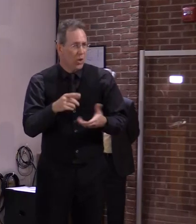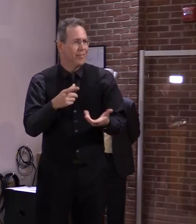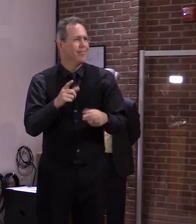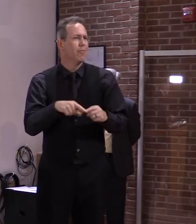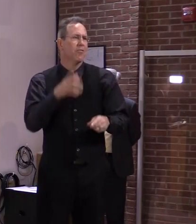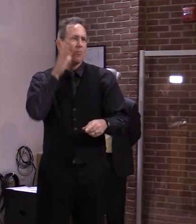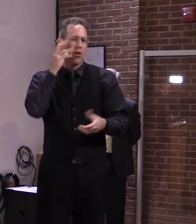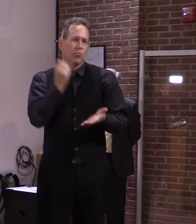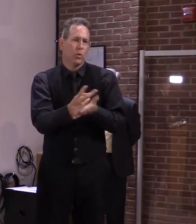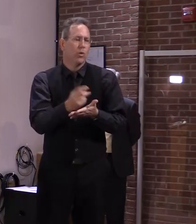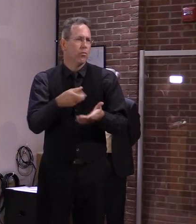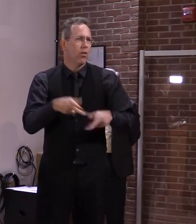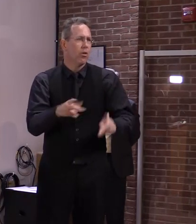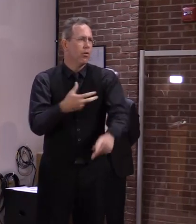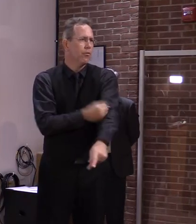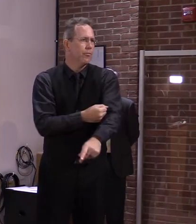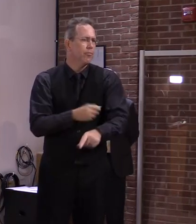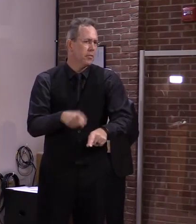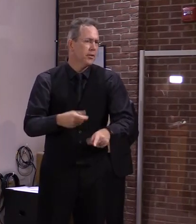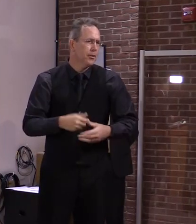Derek, 7 days.